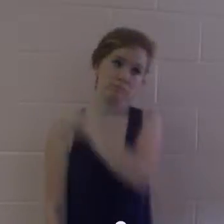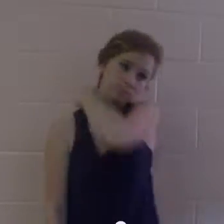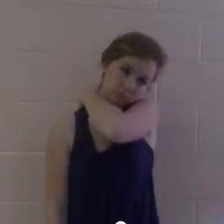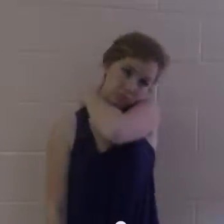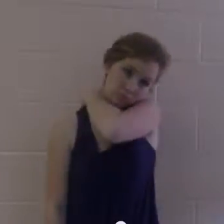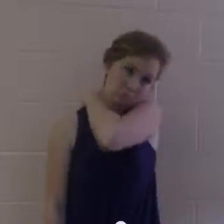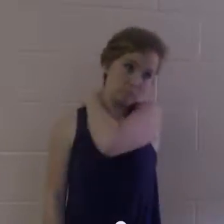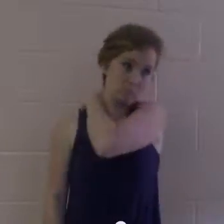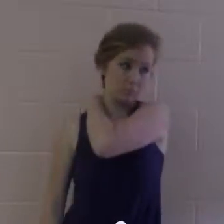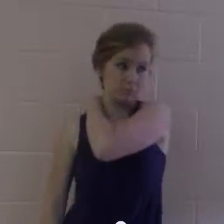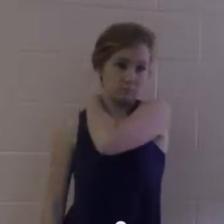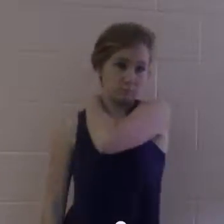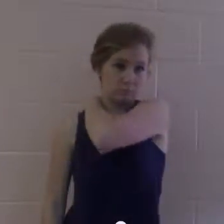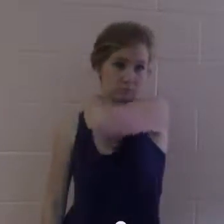this is an avalanche.